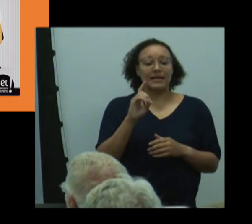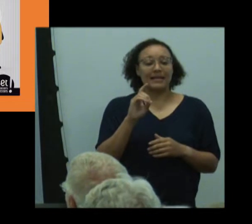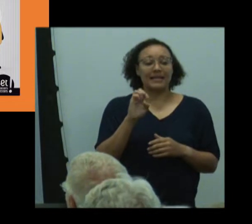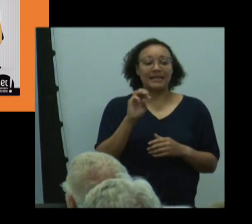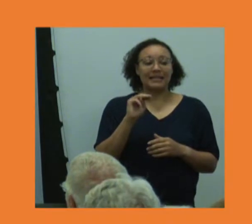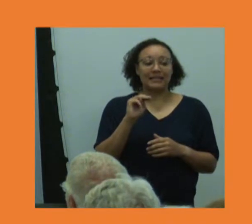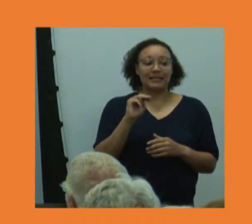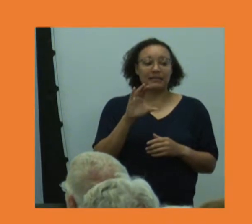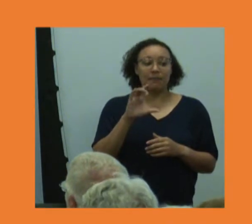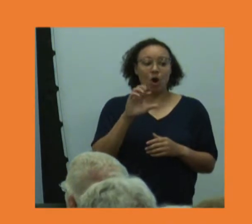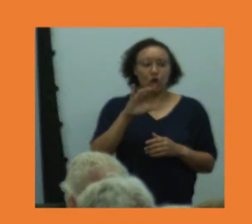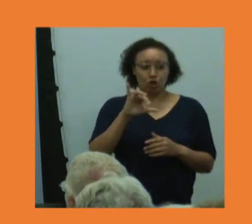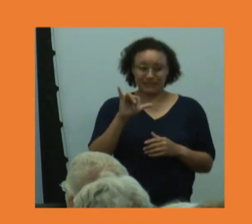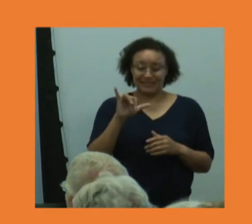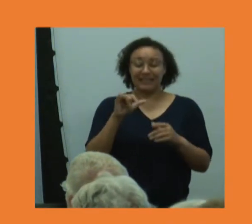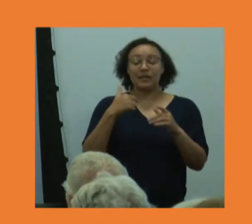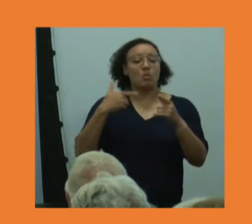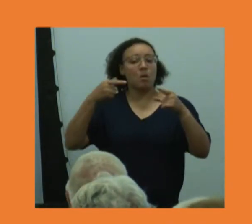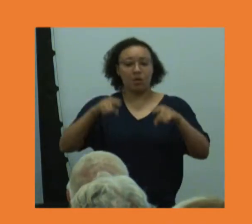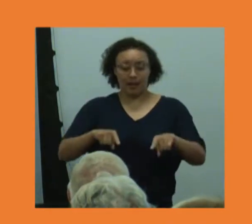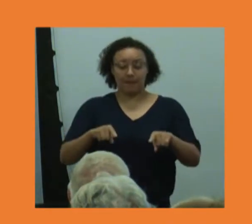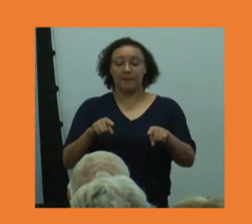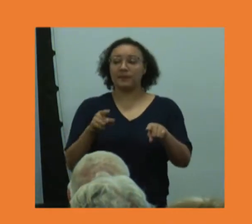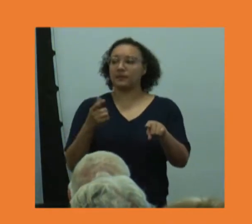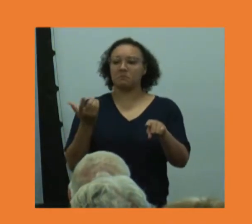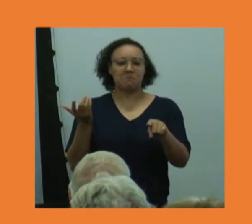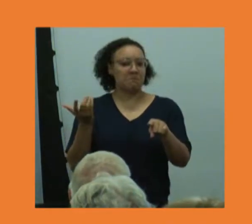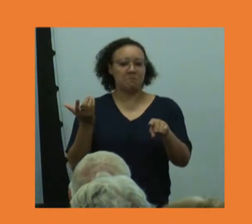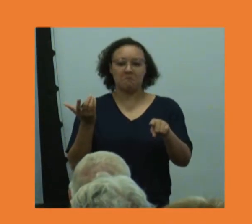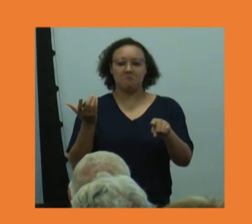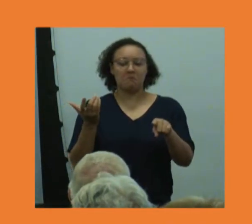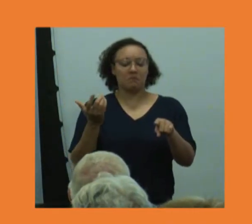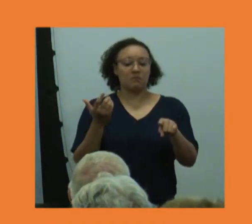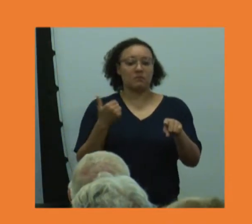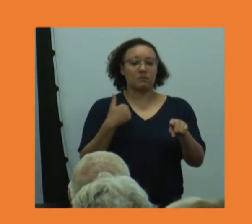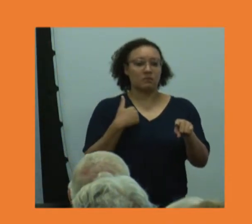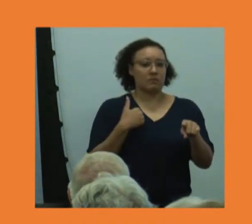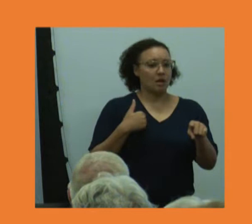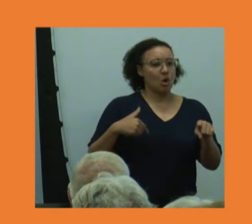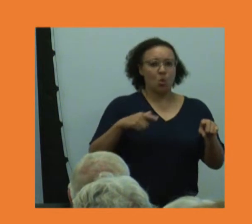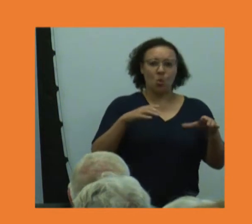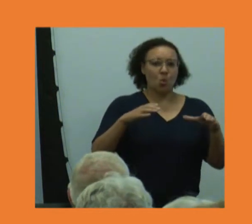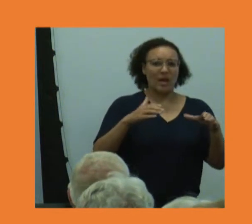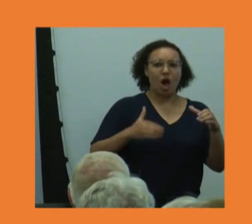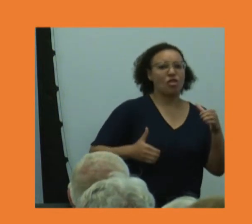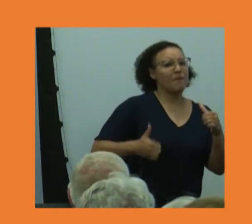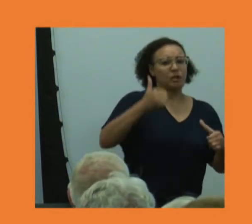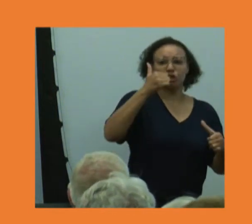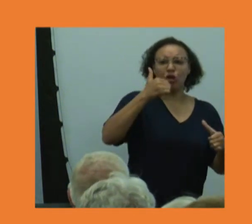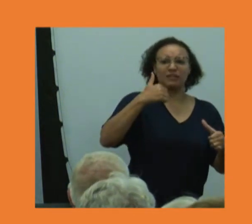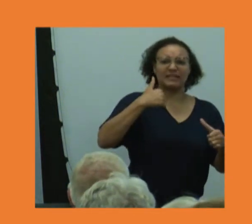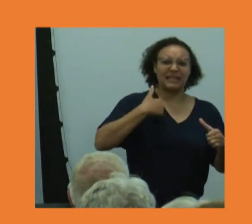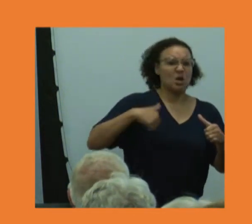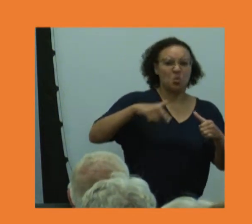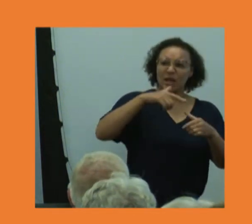is supposed to happen? You'll say, we are the majority, let's vote those